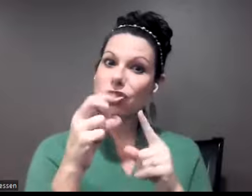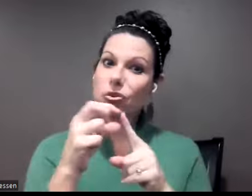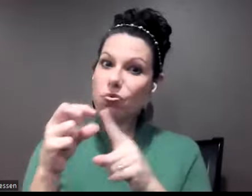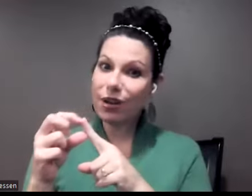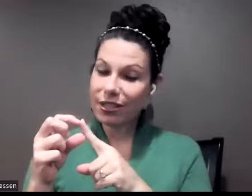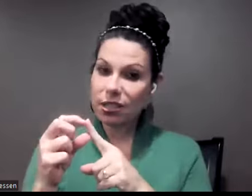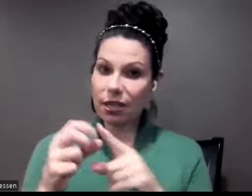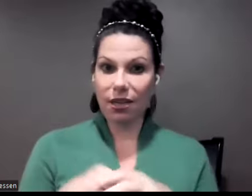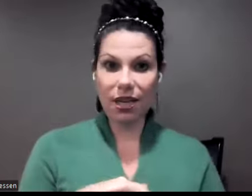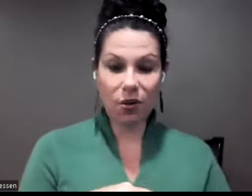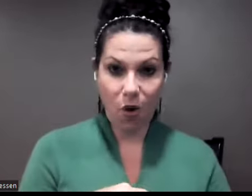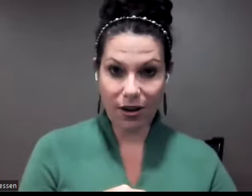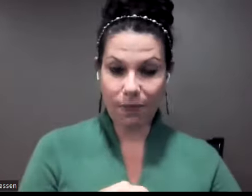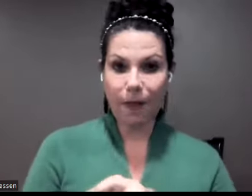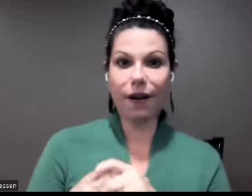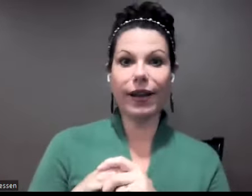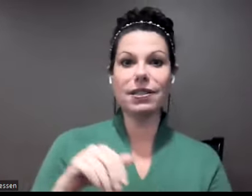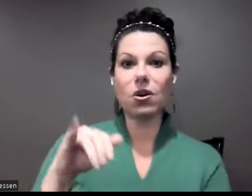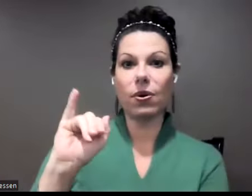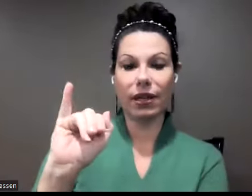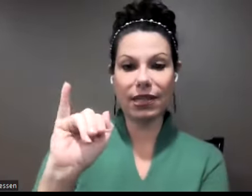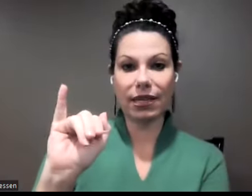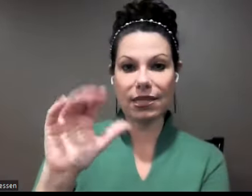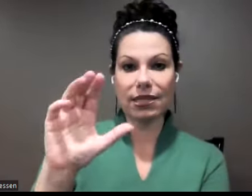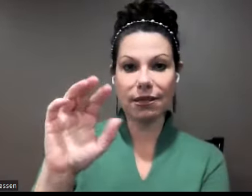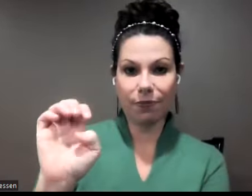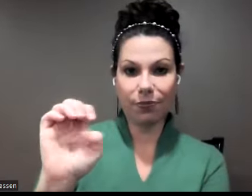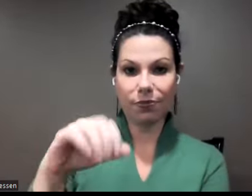2 words into one, all right? So it looks like this.